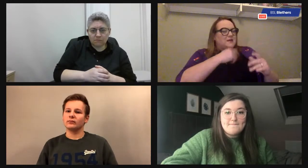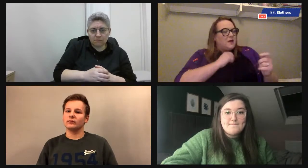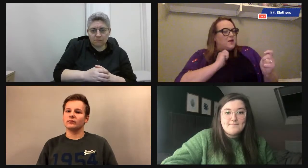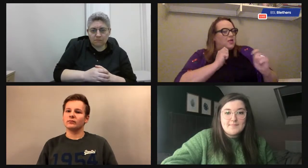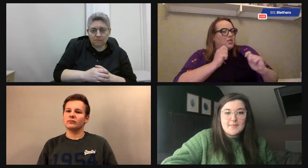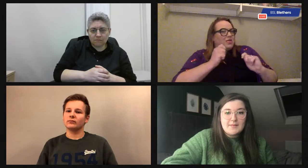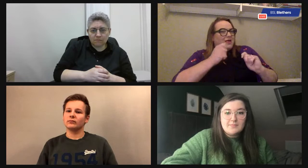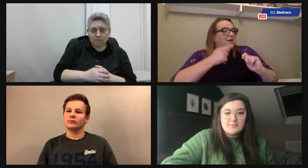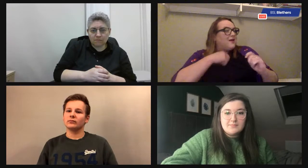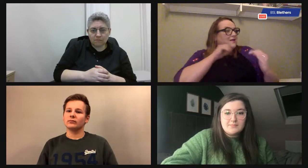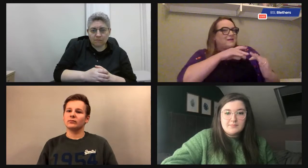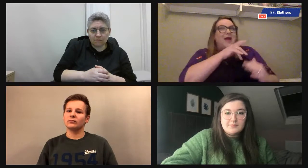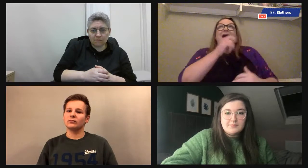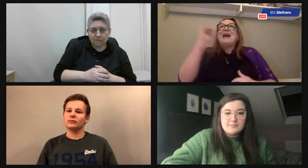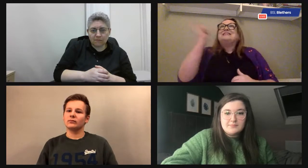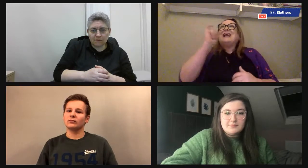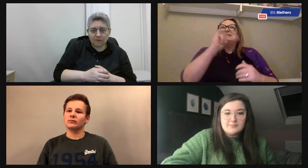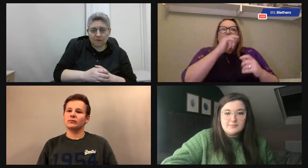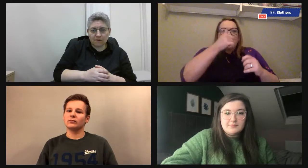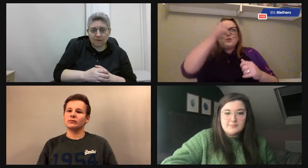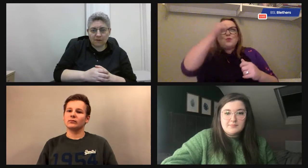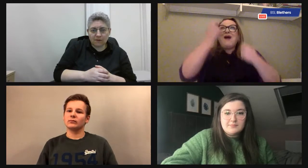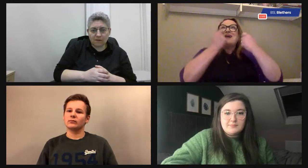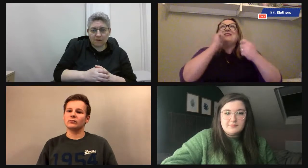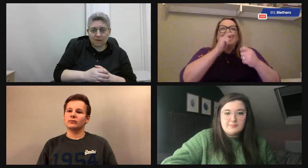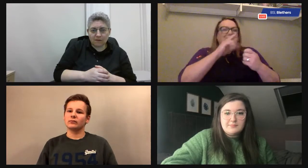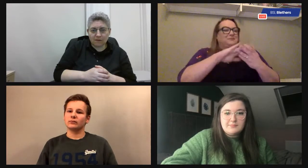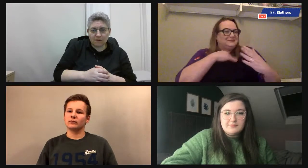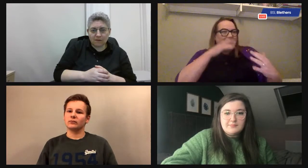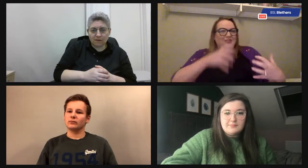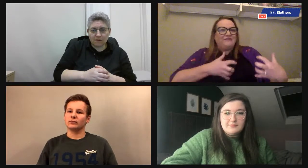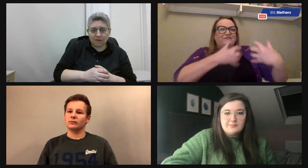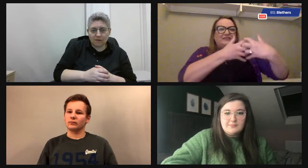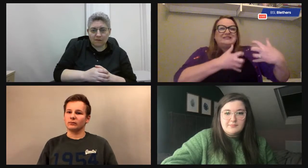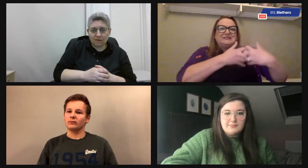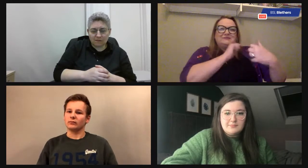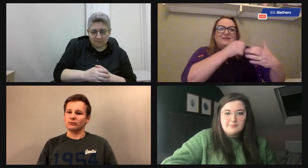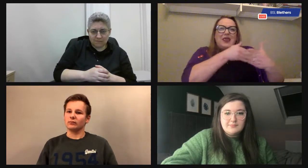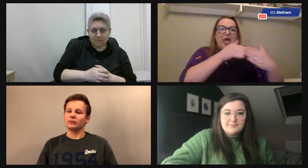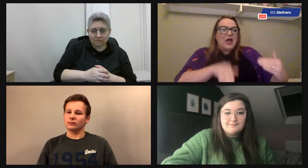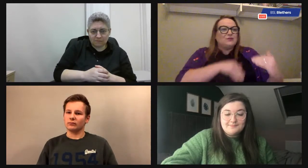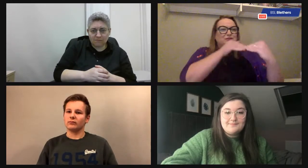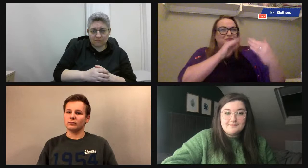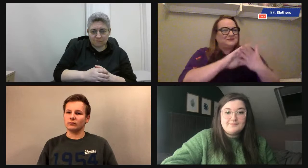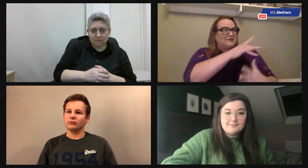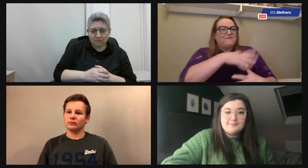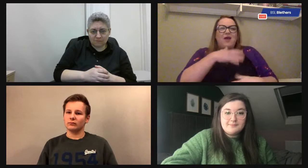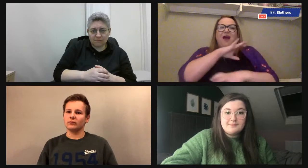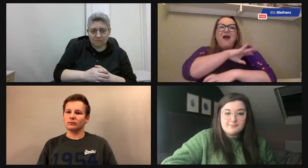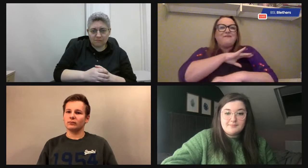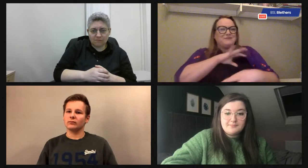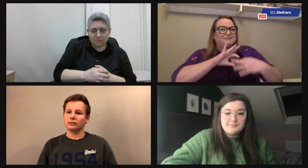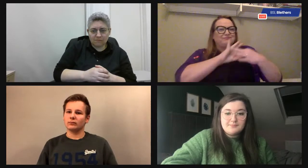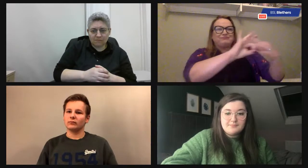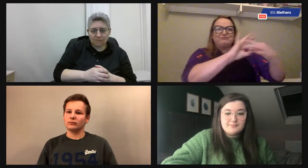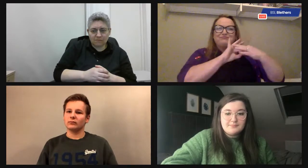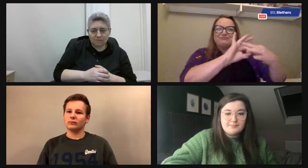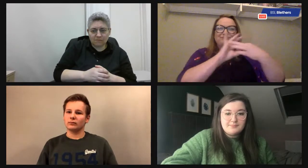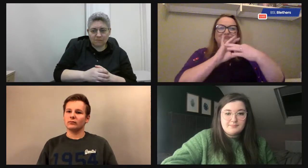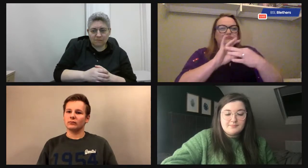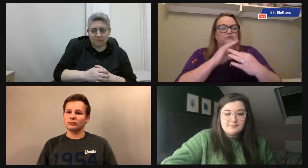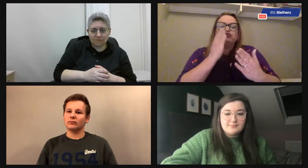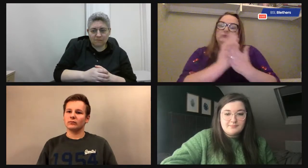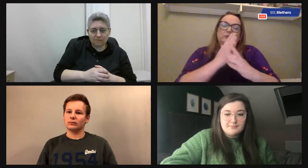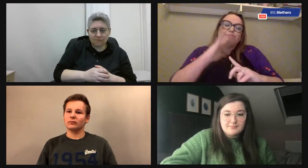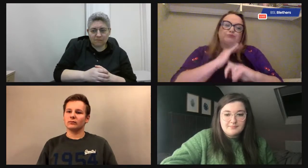that any communication professional knows how to adapt to that individual. So they must be able to adapt their language to fit the